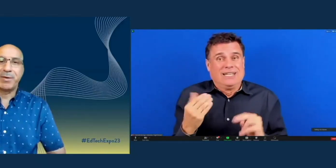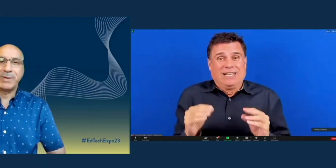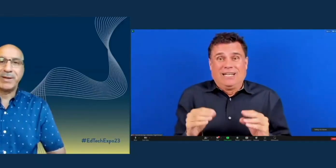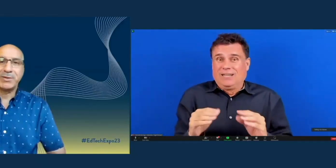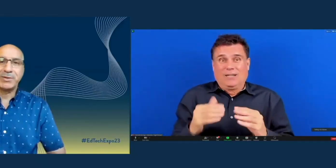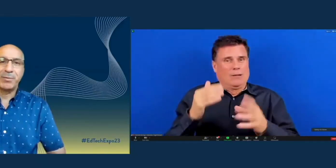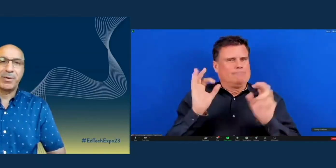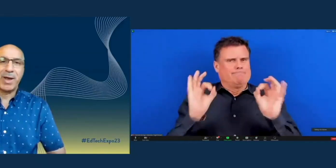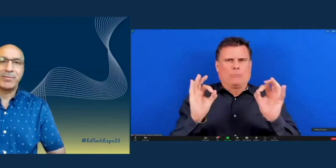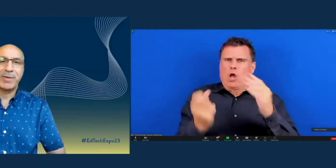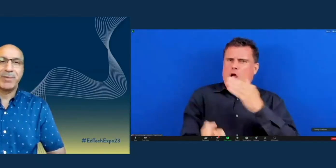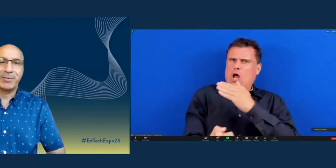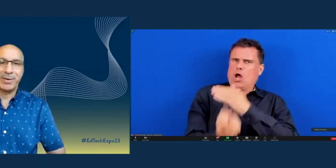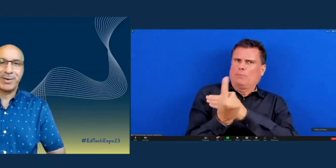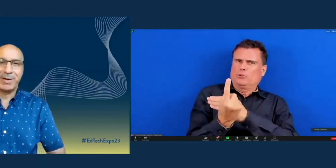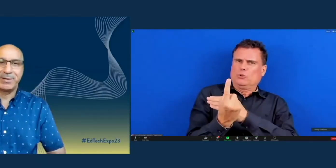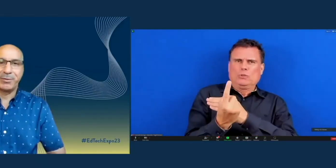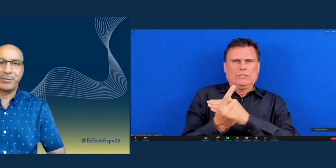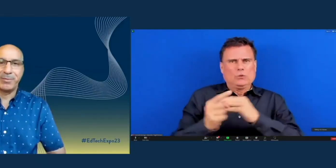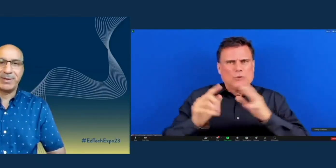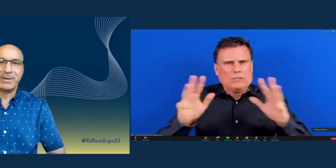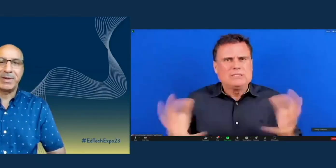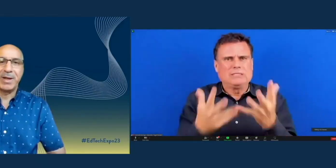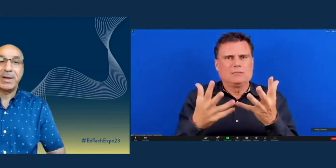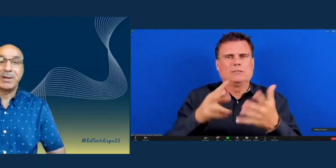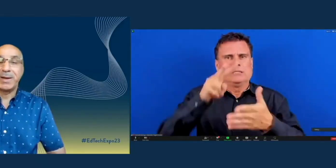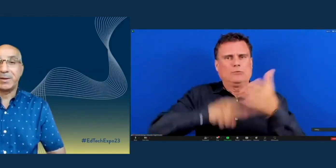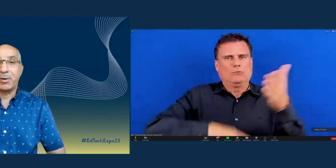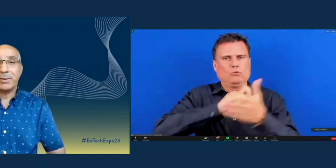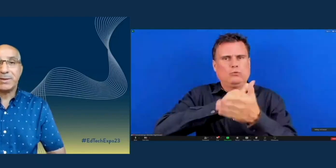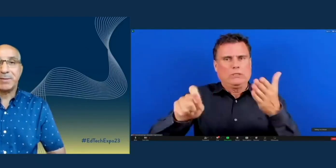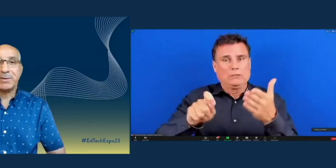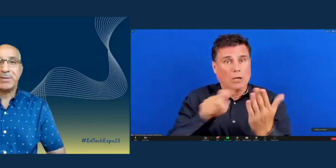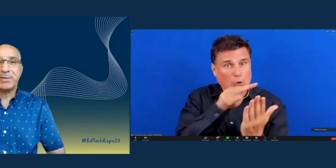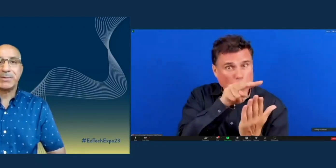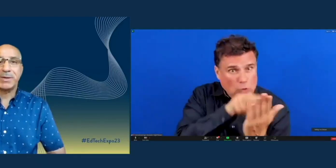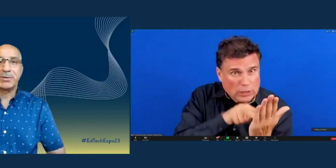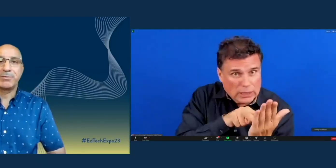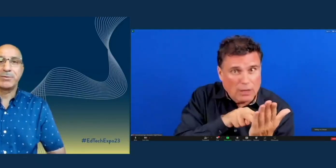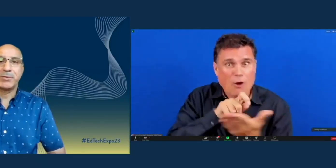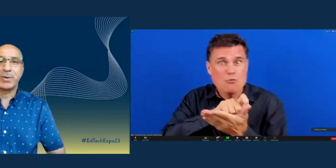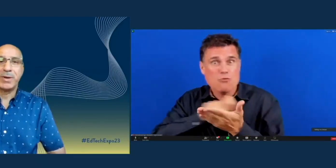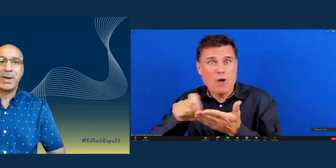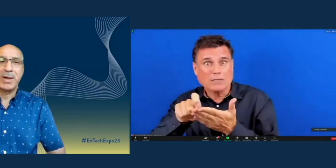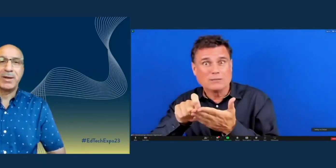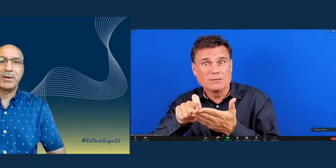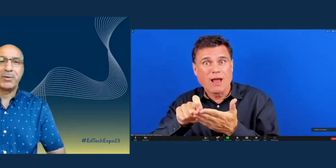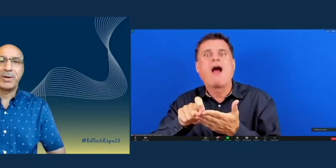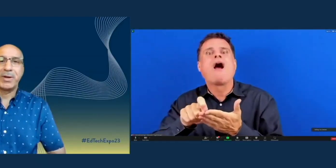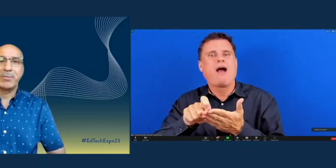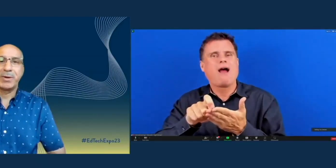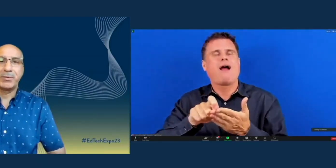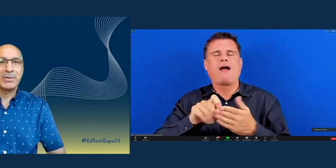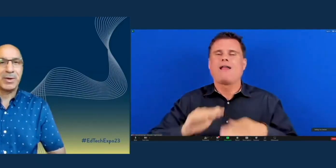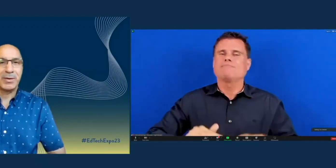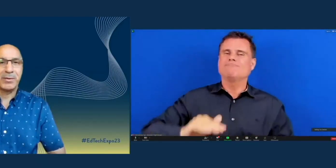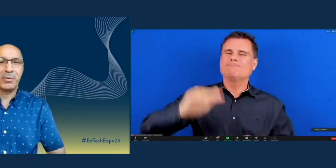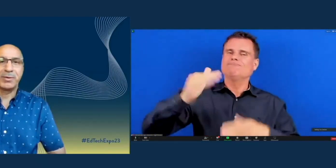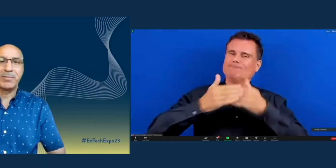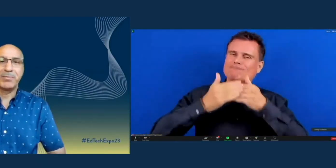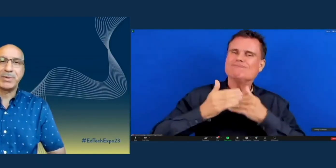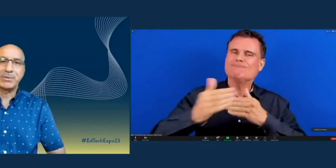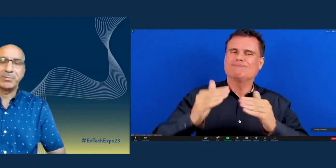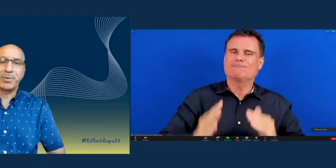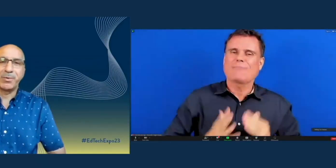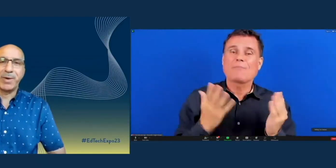a foundation for a lifetime of learning and fulfillment. Yet only 17% of children in low-income countries are enrolled